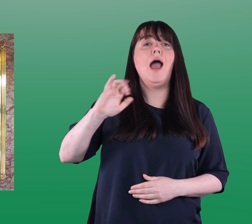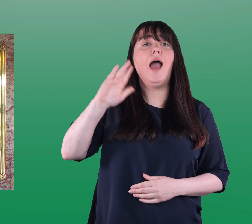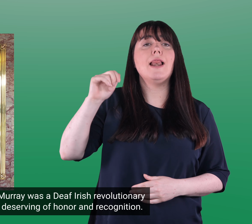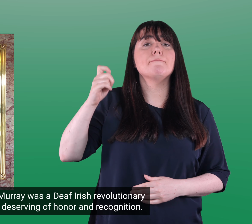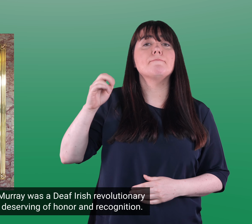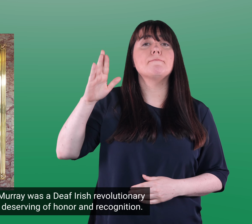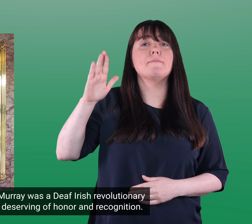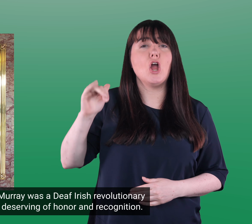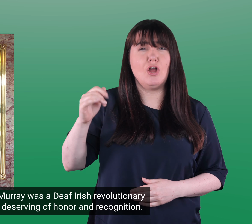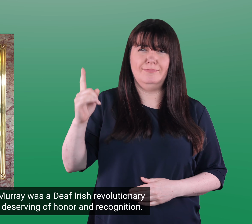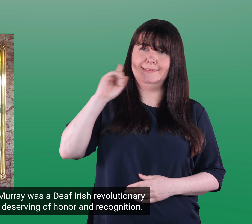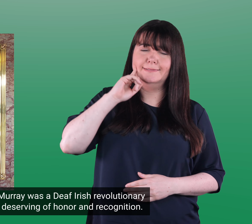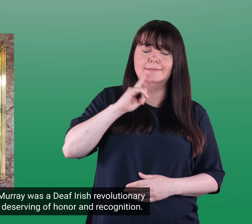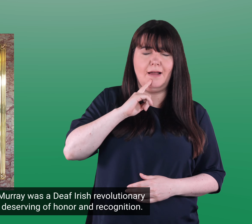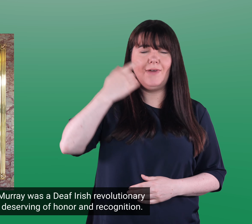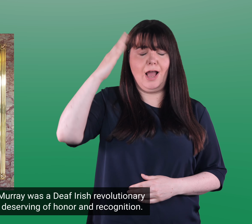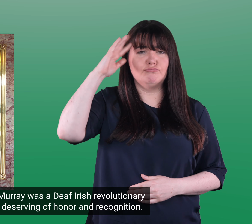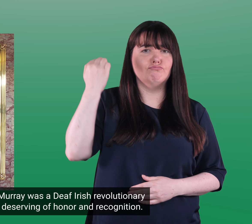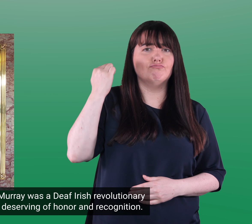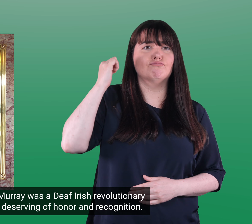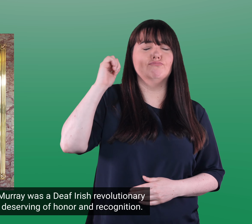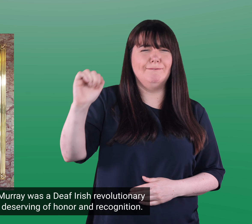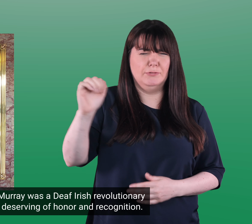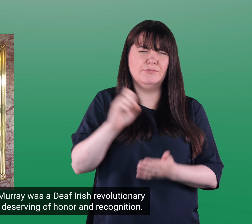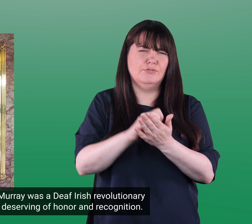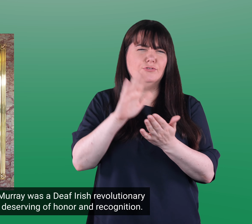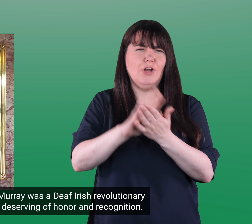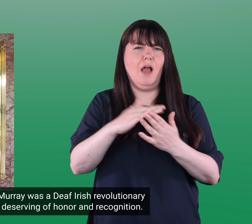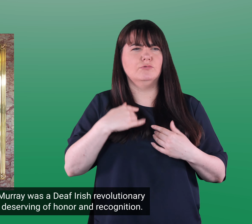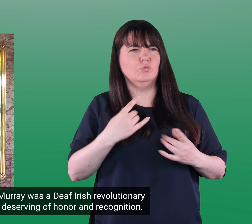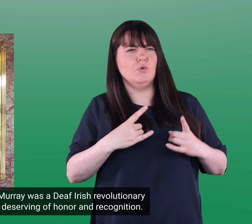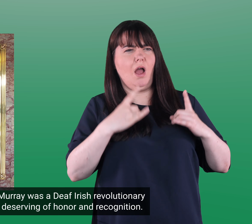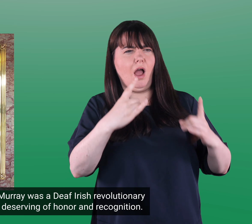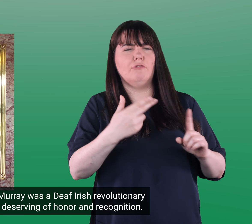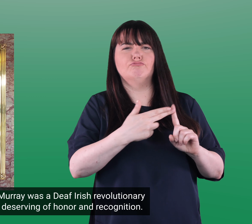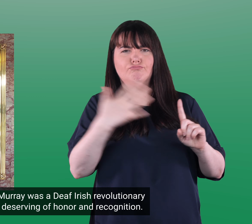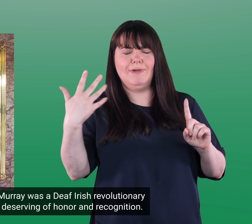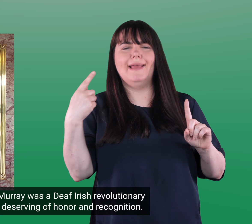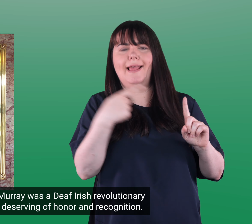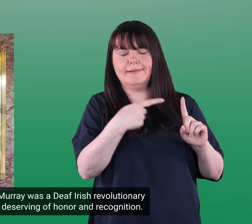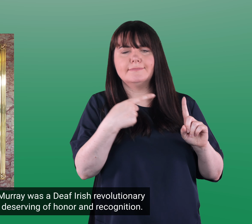Eileen Murray was a deaf Irish revolutionary who was deserving of honour and recognition.